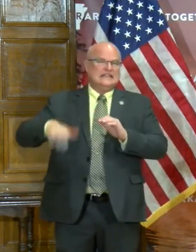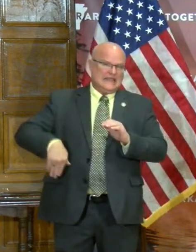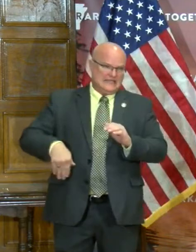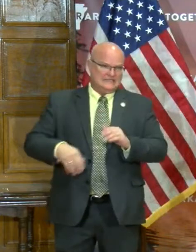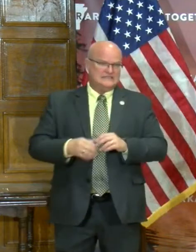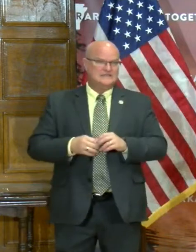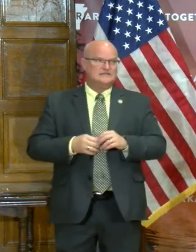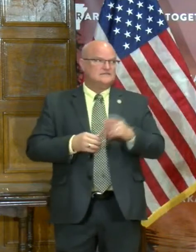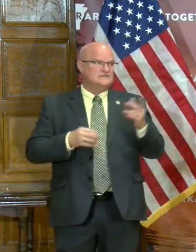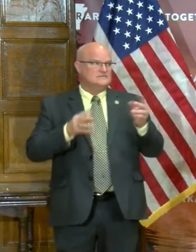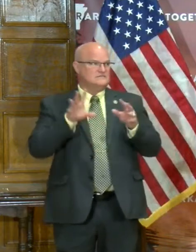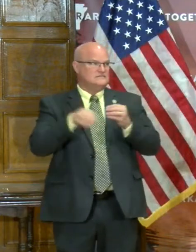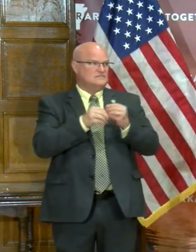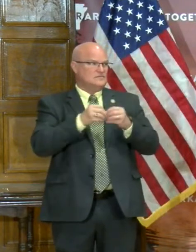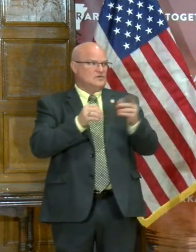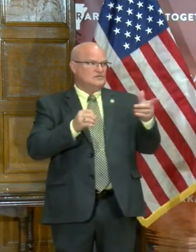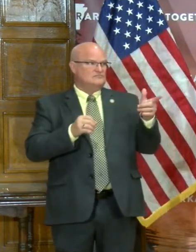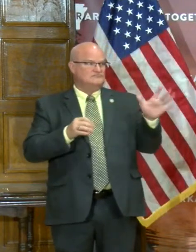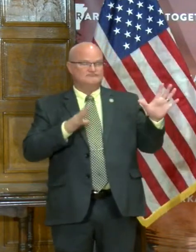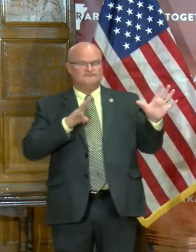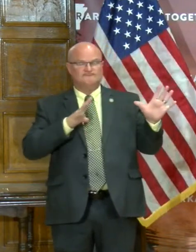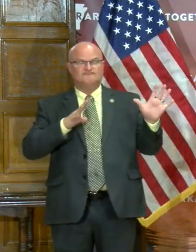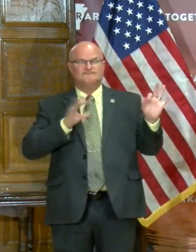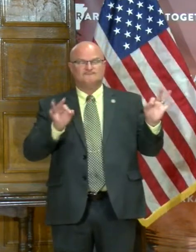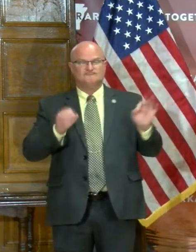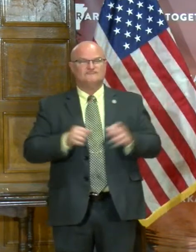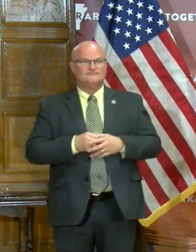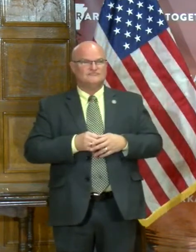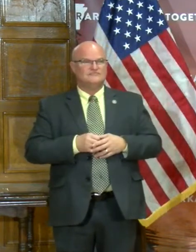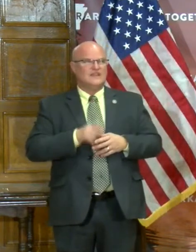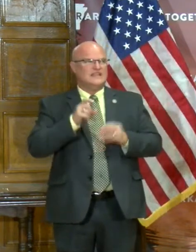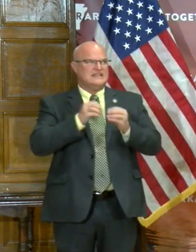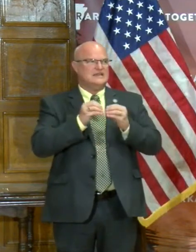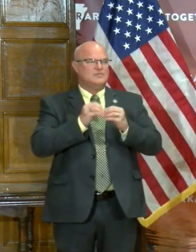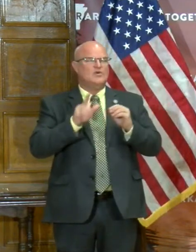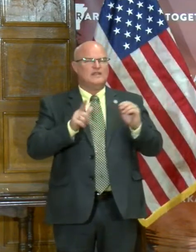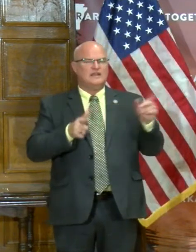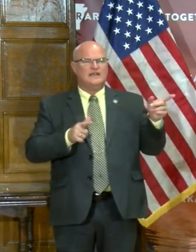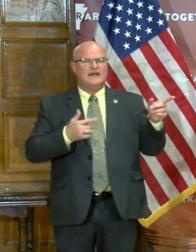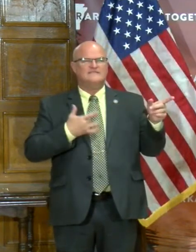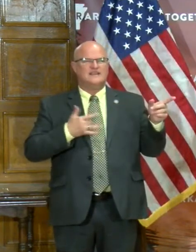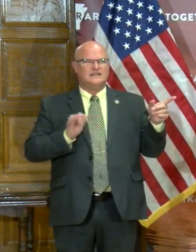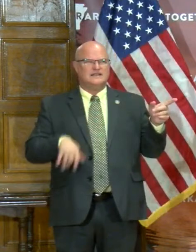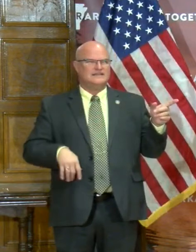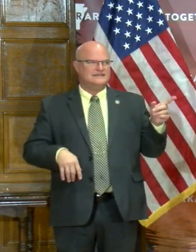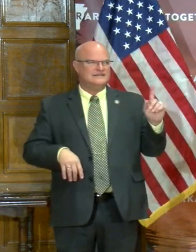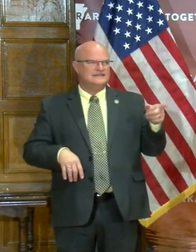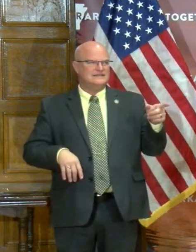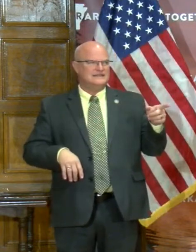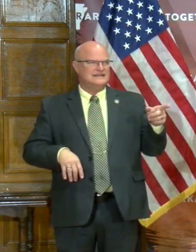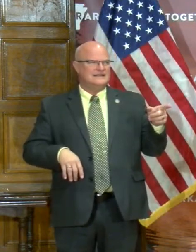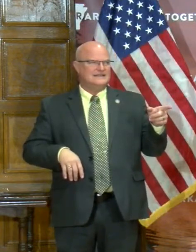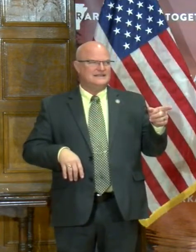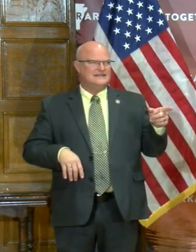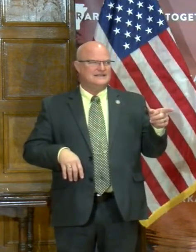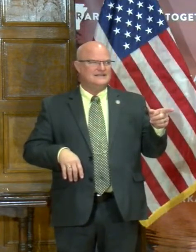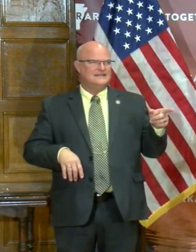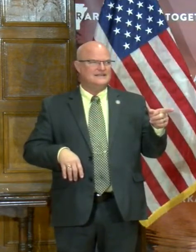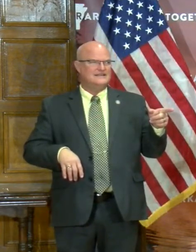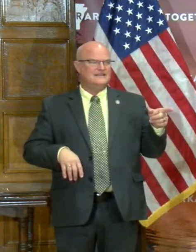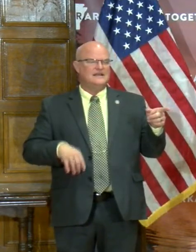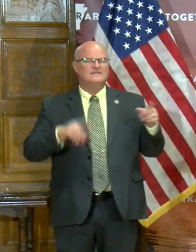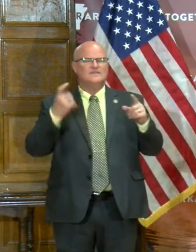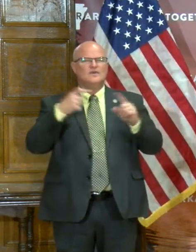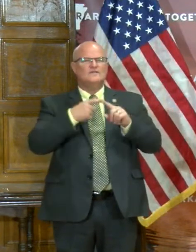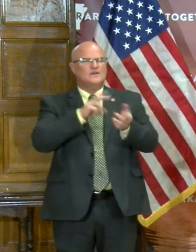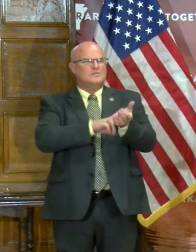delay. Did you all have anything to add to that? I think we're good. They'll be needed for another question, I got a feeling. Yes, Leslie. I had a question from a